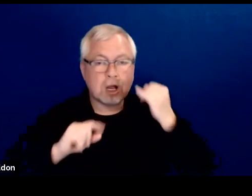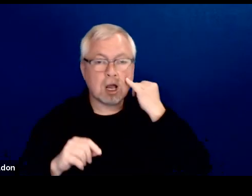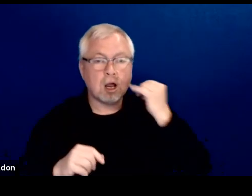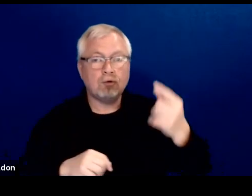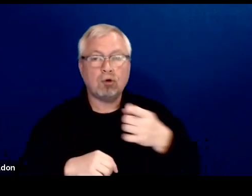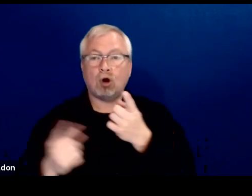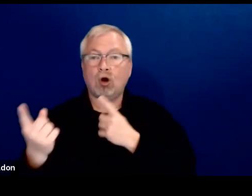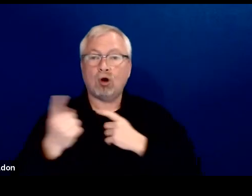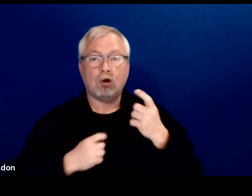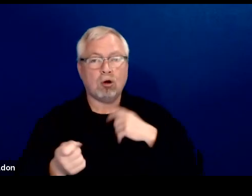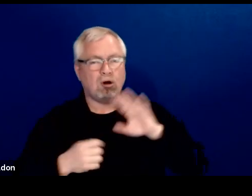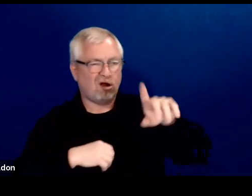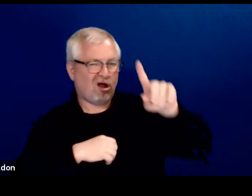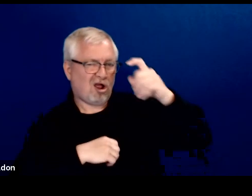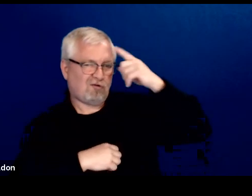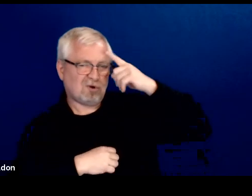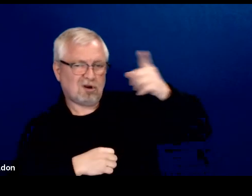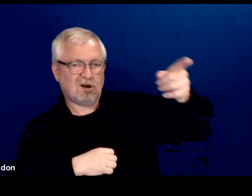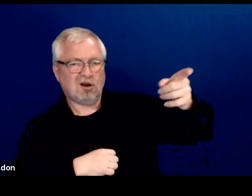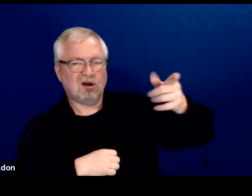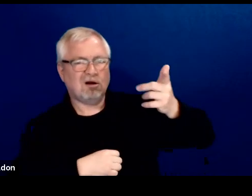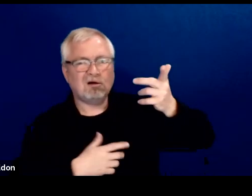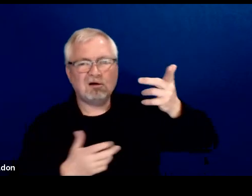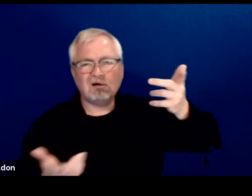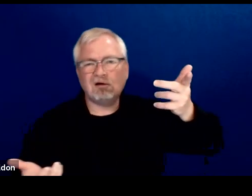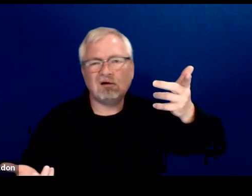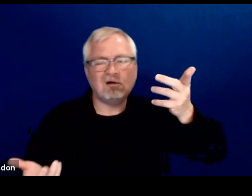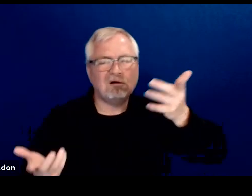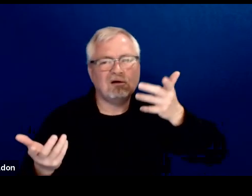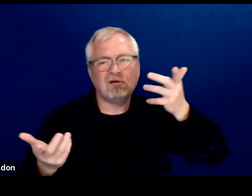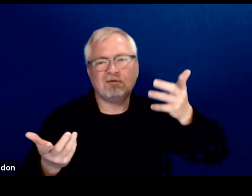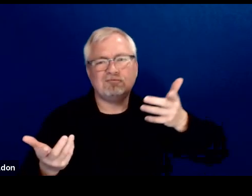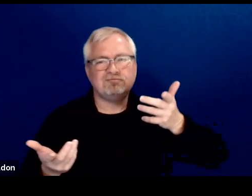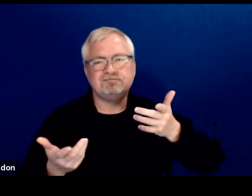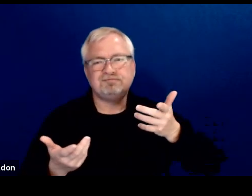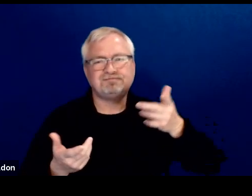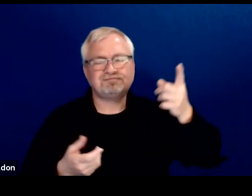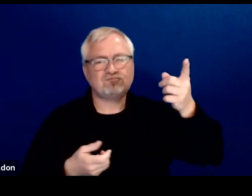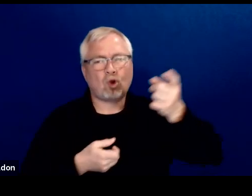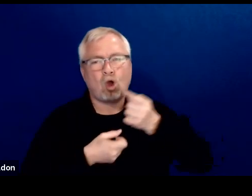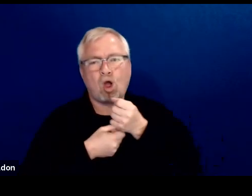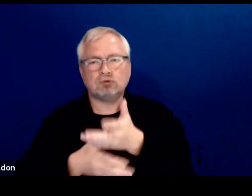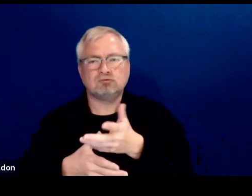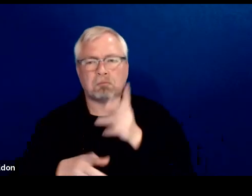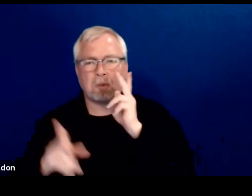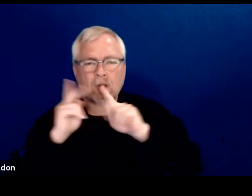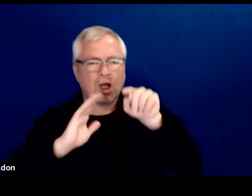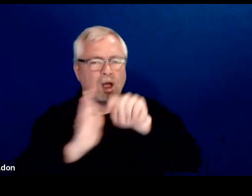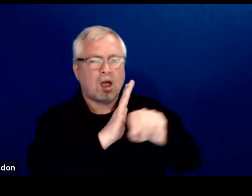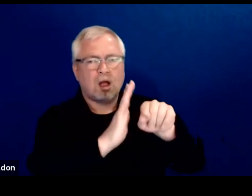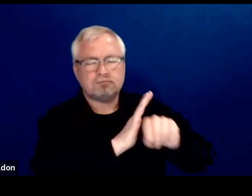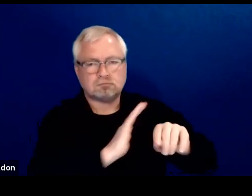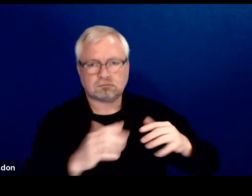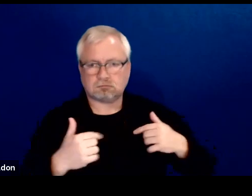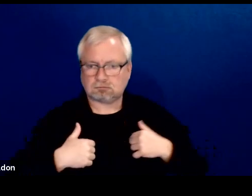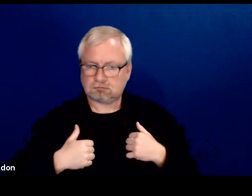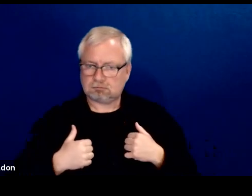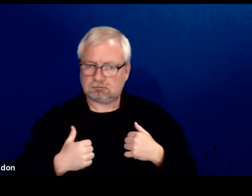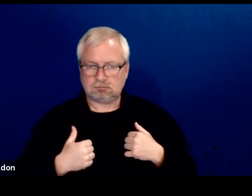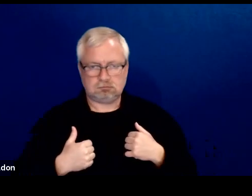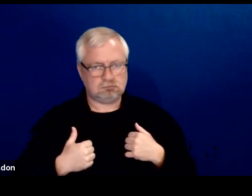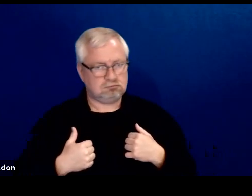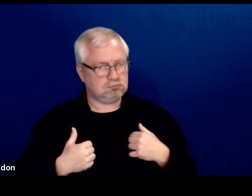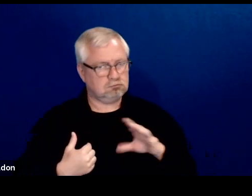this could kill this many people and you didn't move forward on that. We thought and had that discussion and thought to put it forward. I'll have Jan go what we're seeing now, and